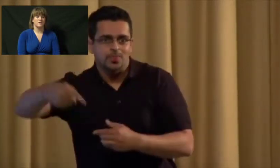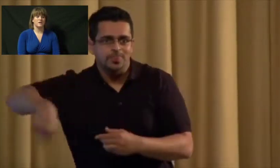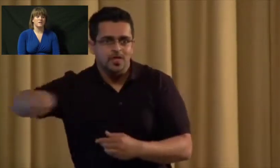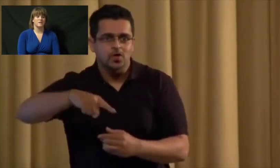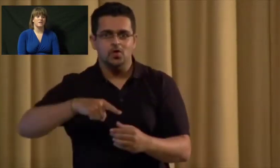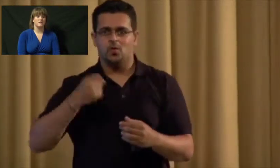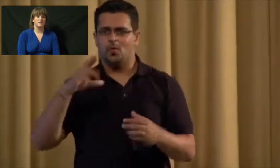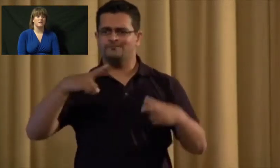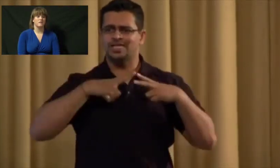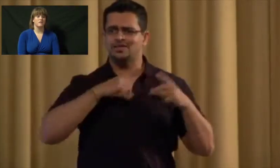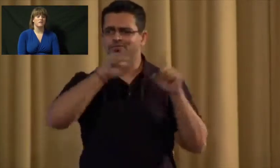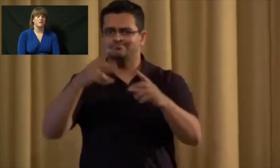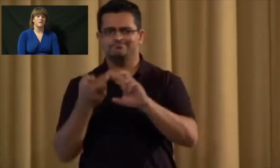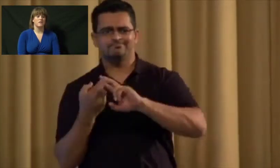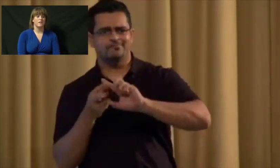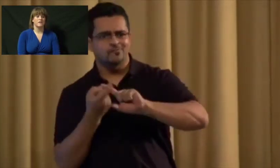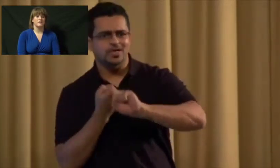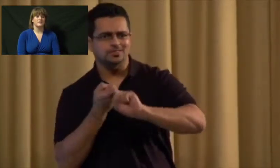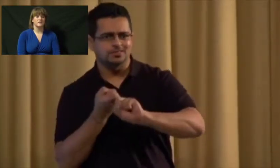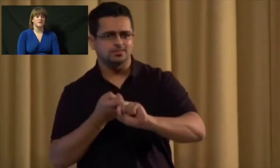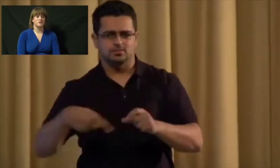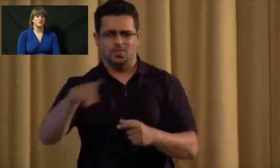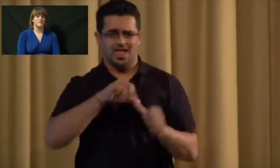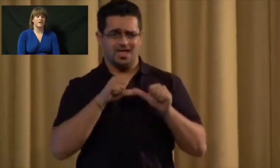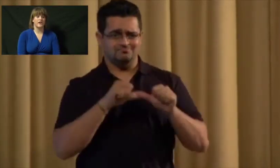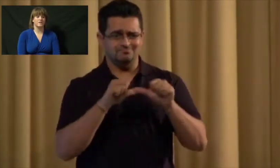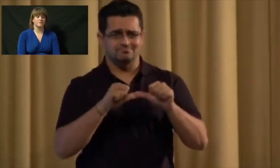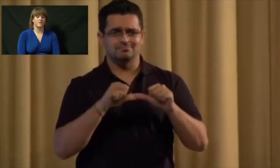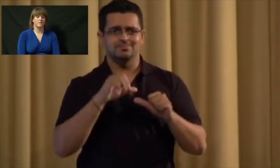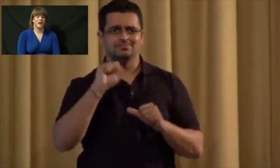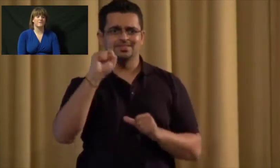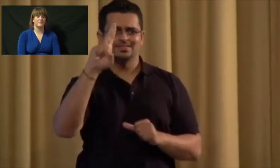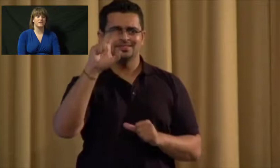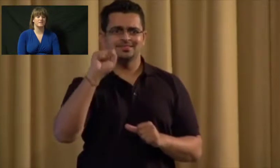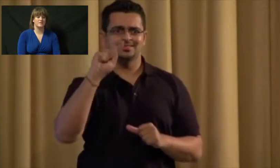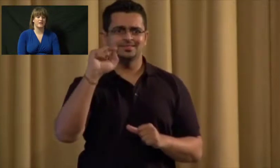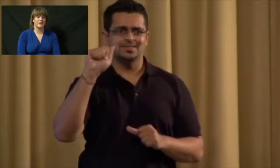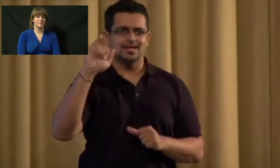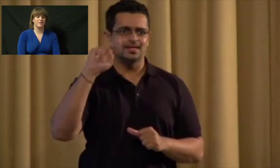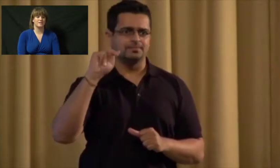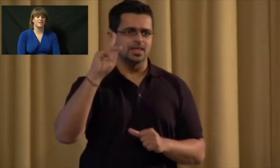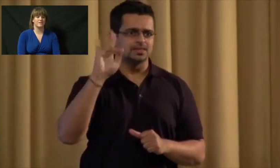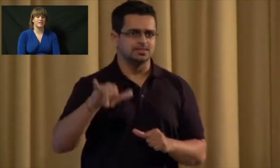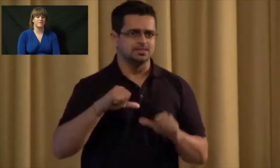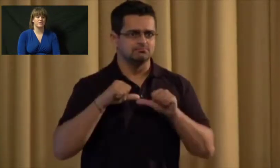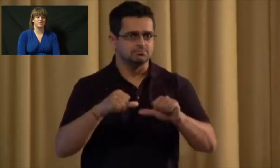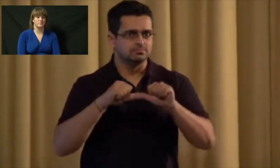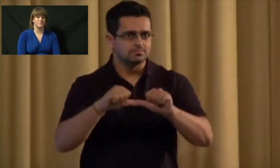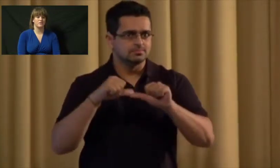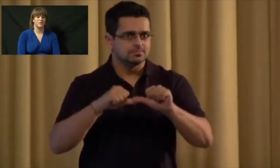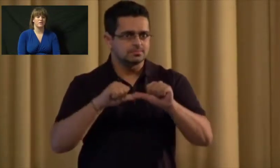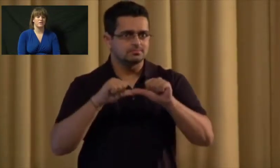me. They wanted to teach, vacation with them. They had friends there, and they wanted to continue that friendship.